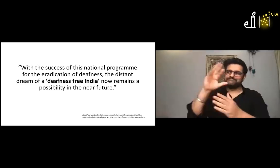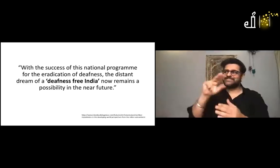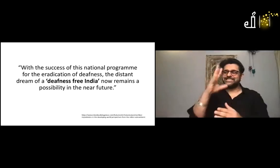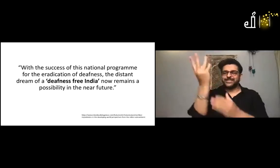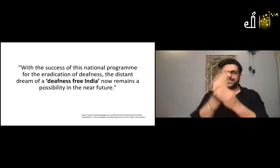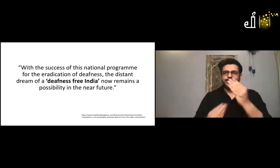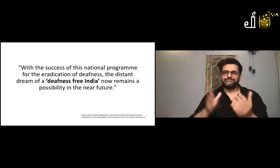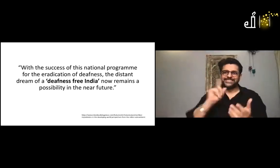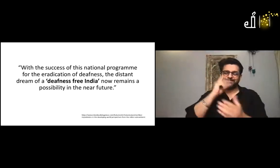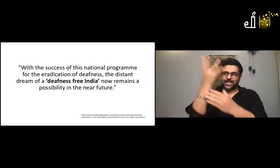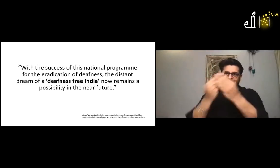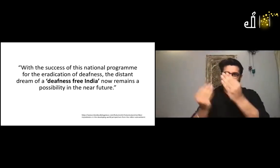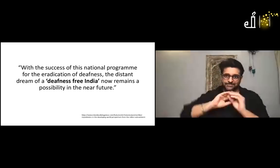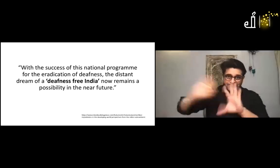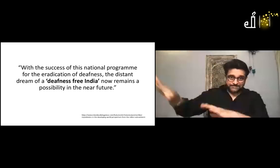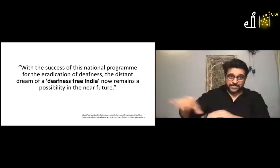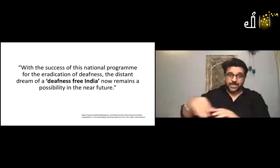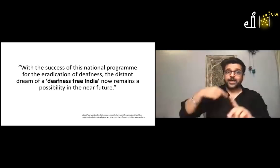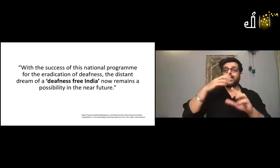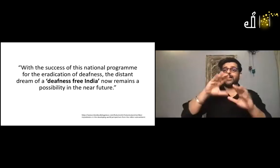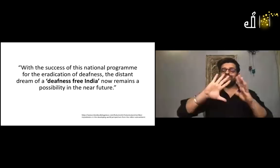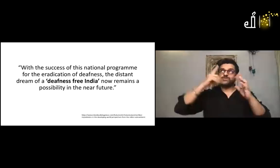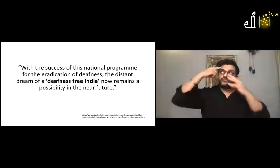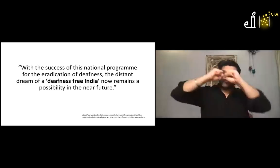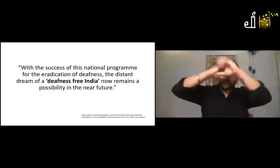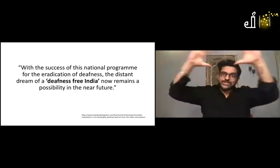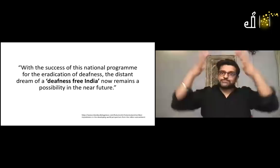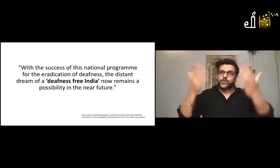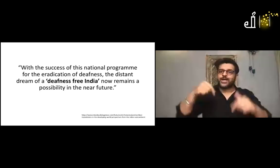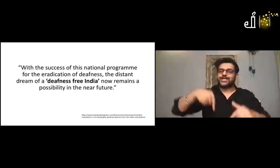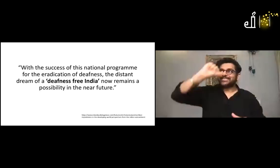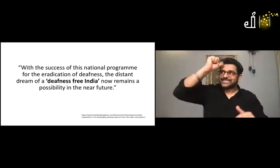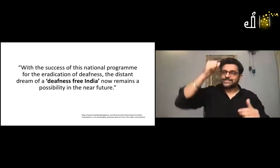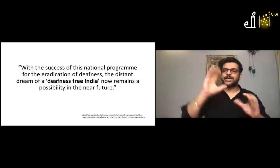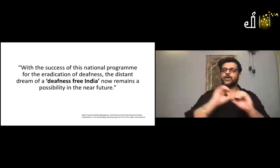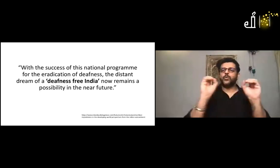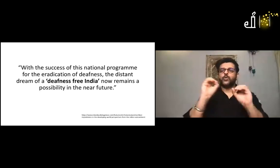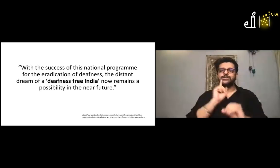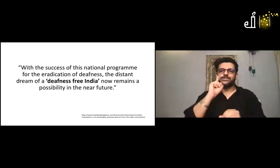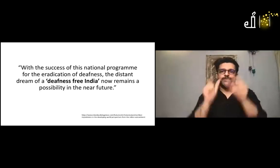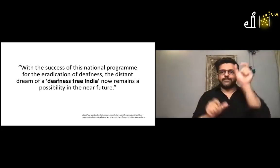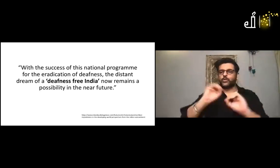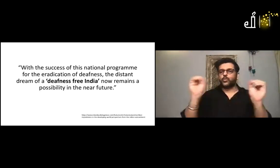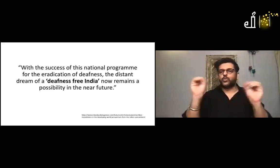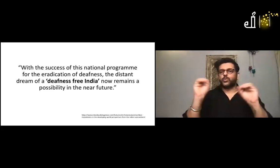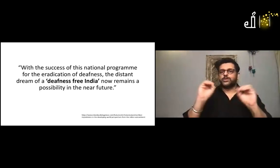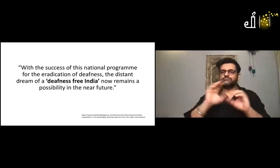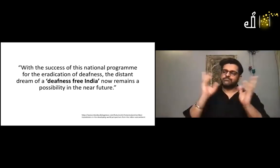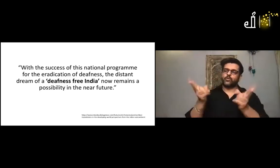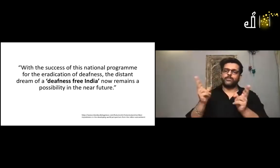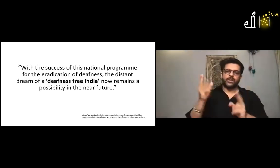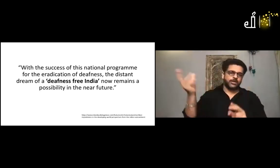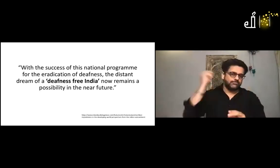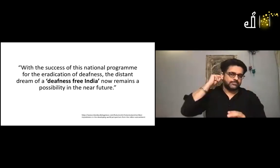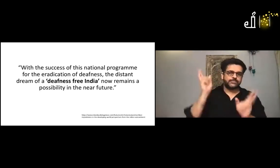the eradication of deafness, the distant dream of deafness free India,